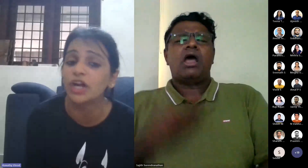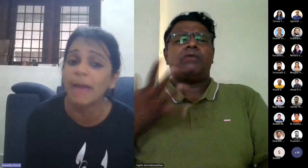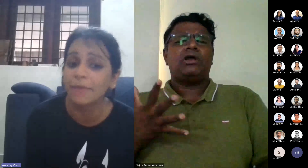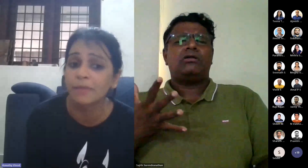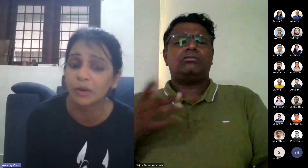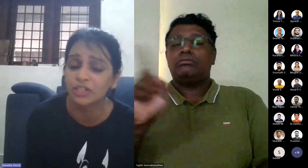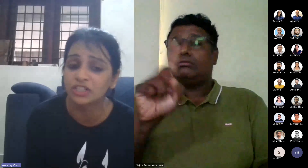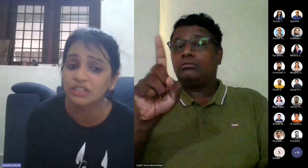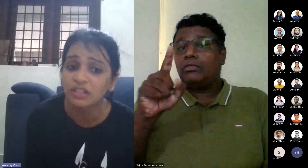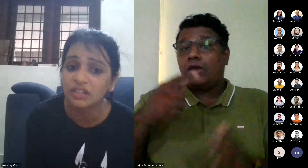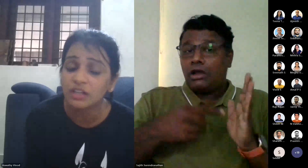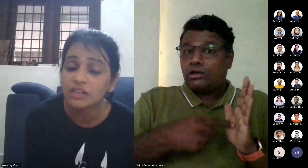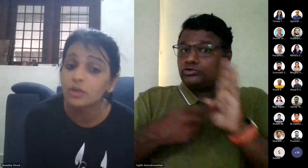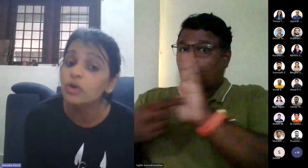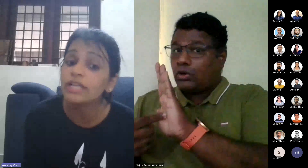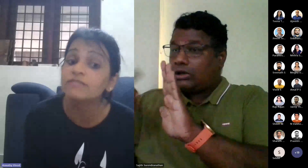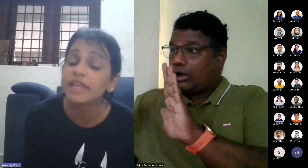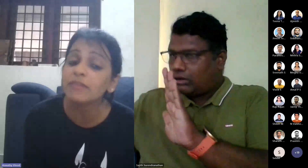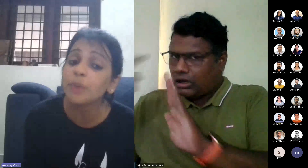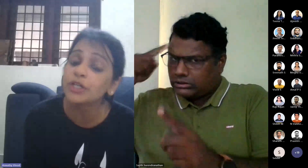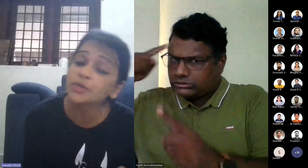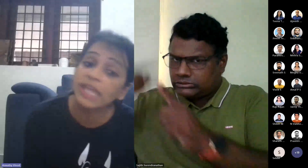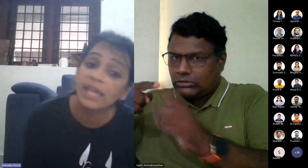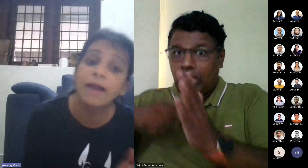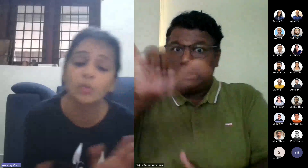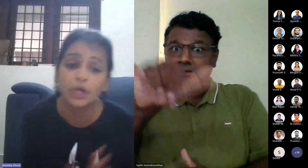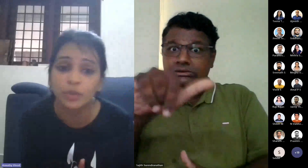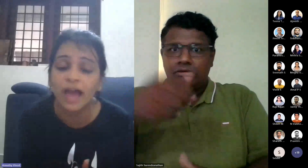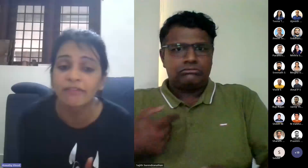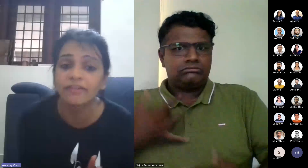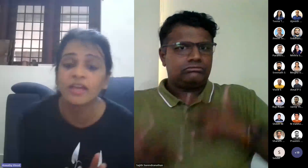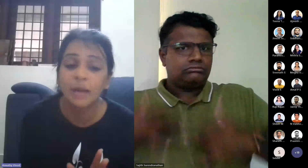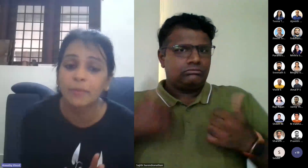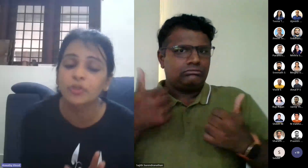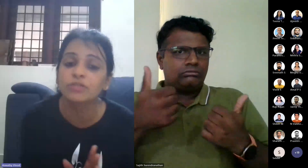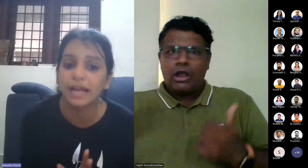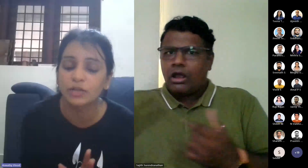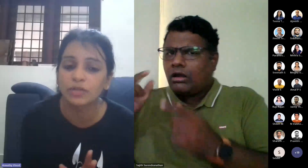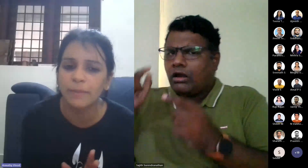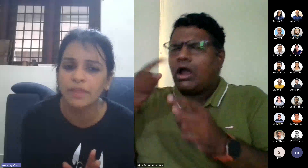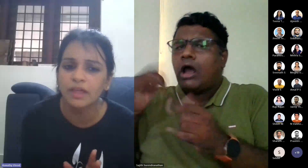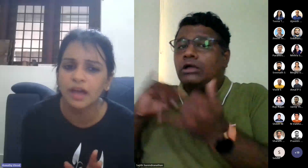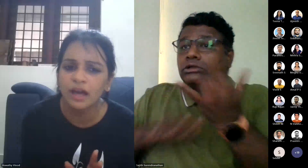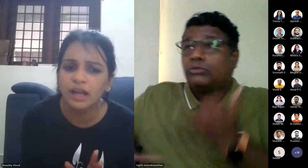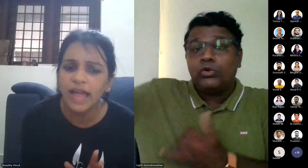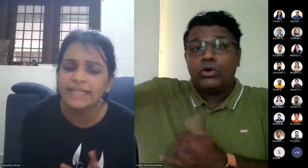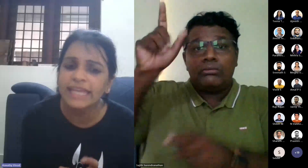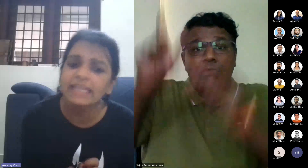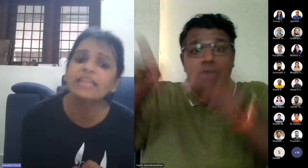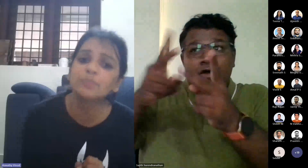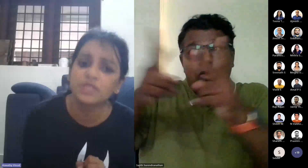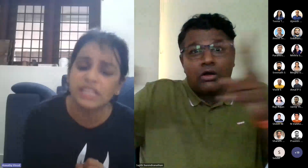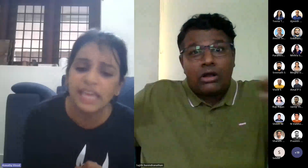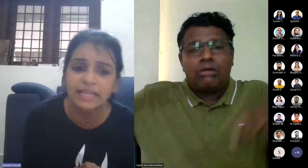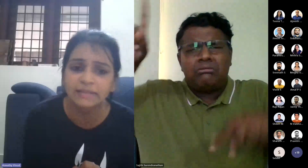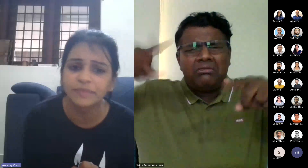them and they're not happy about it. So it's very important to take back what you have come up with back to them and take